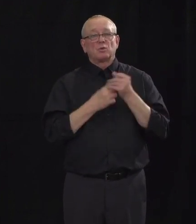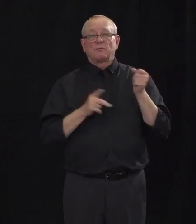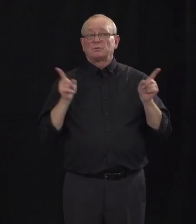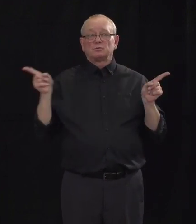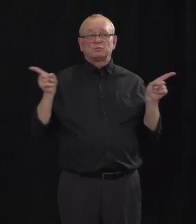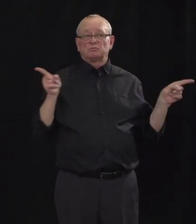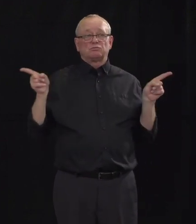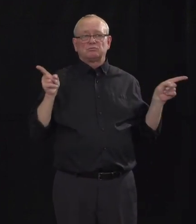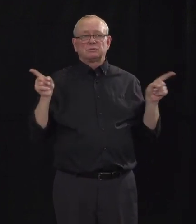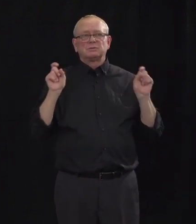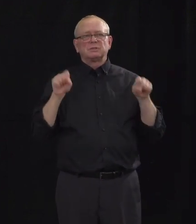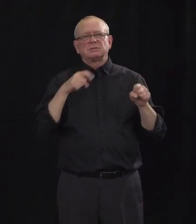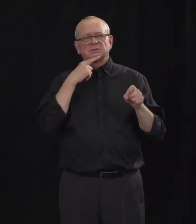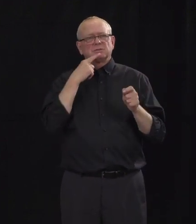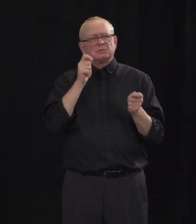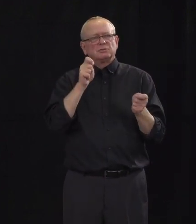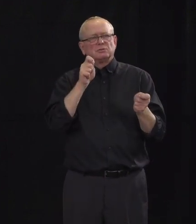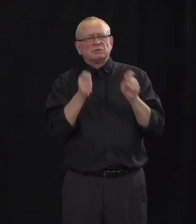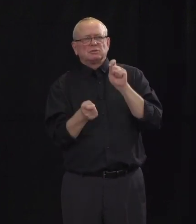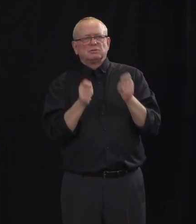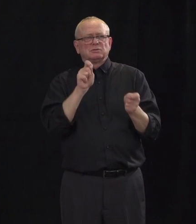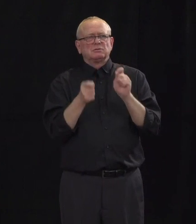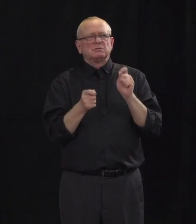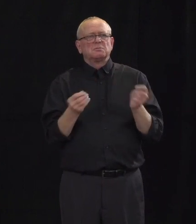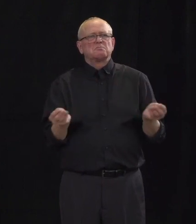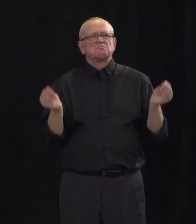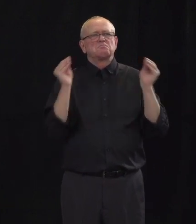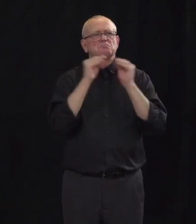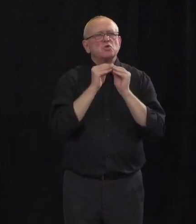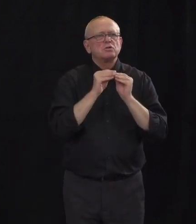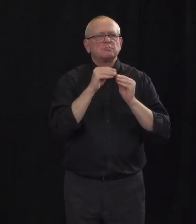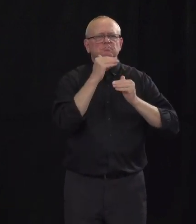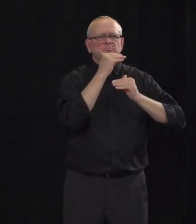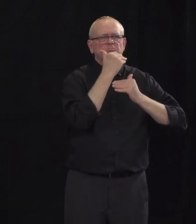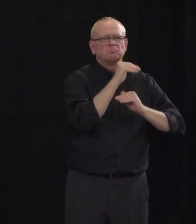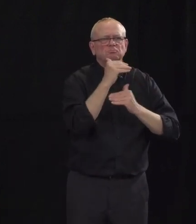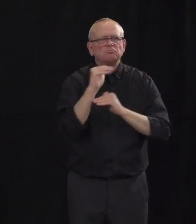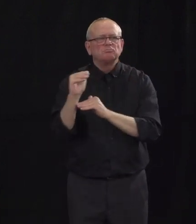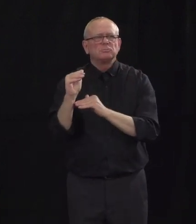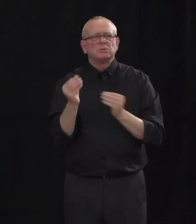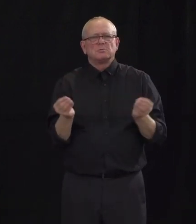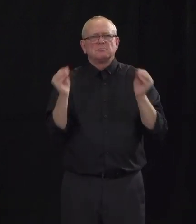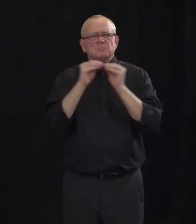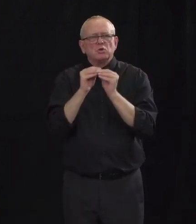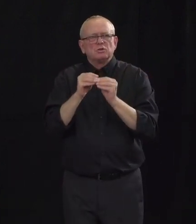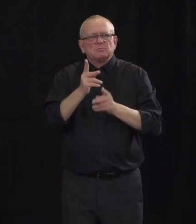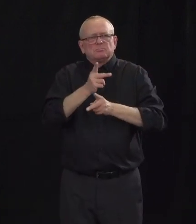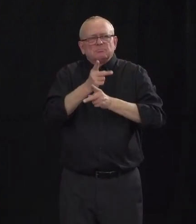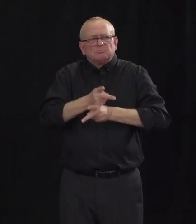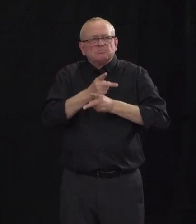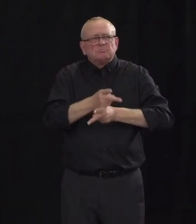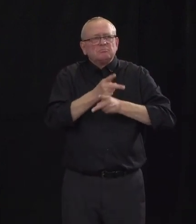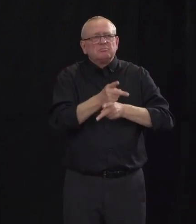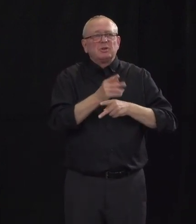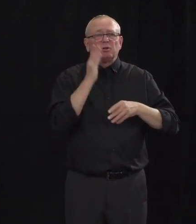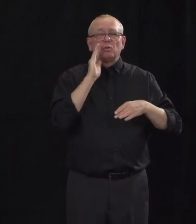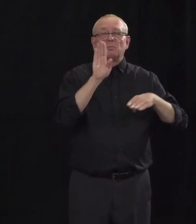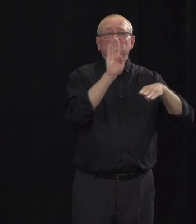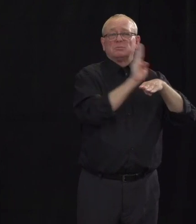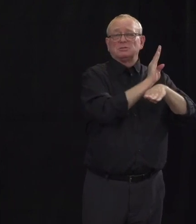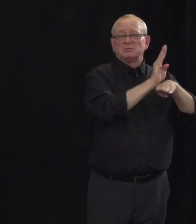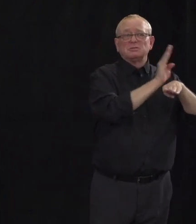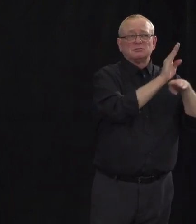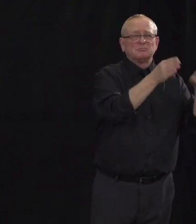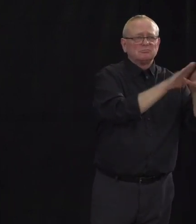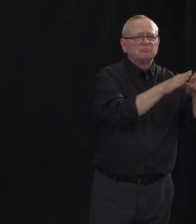do at this point. Is there anything else short of a complete, lockdown on all business that could be done in Alberta? And